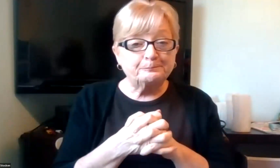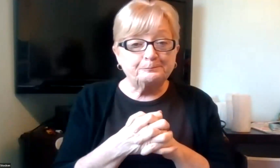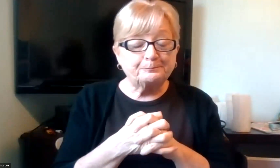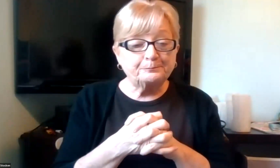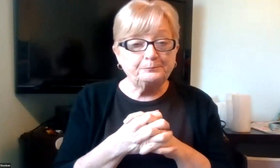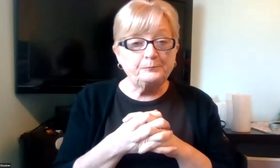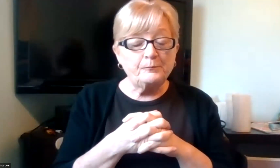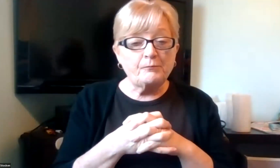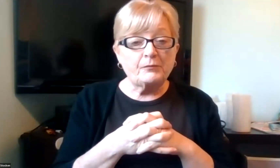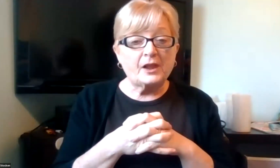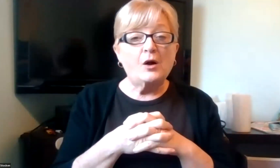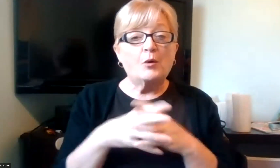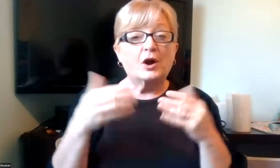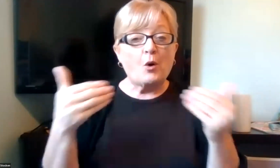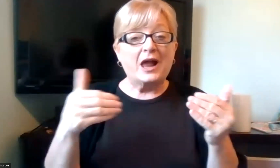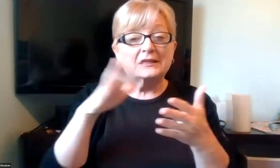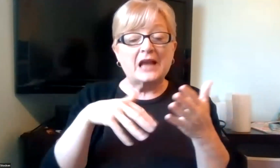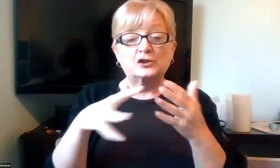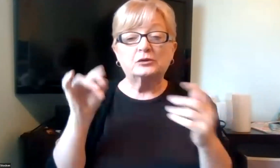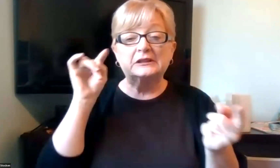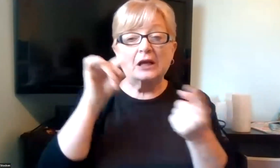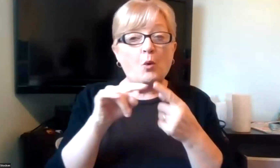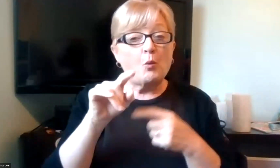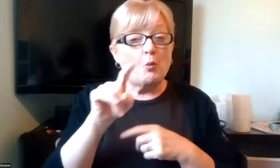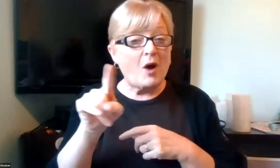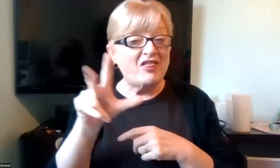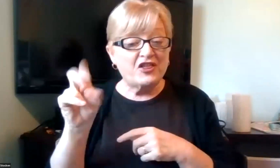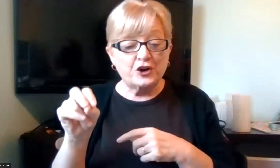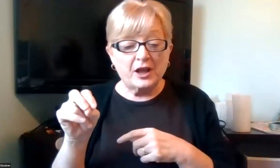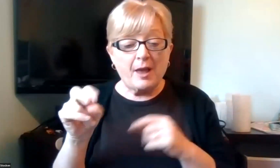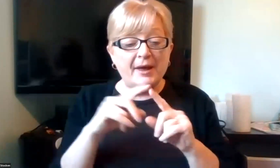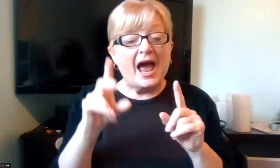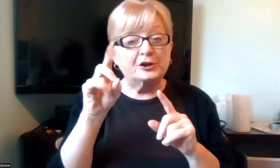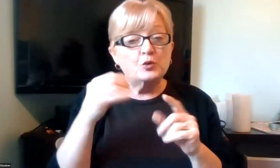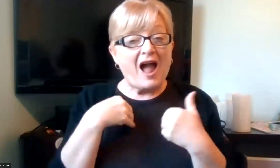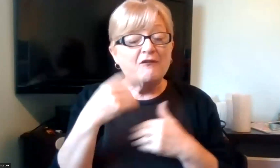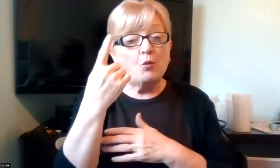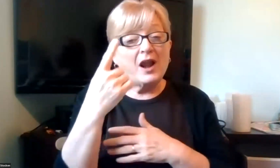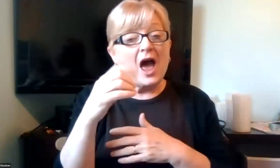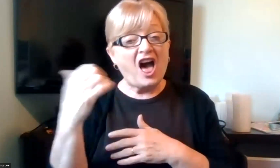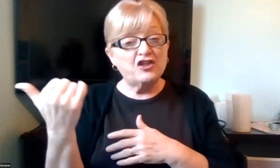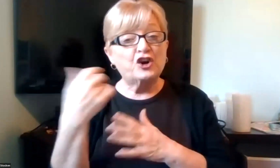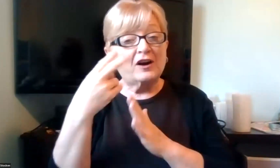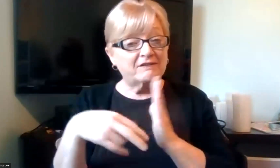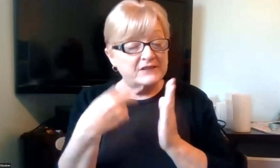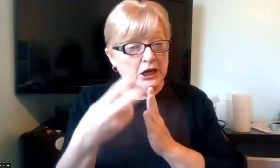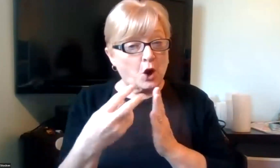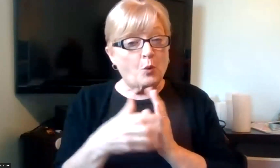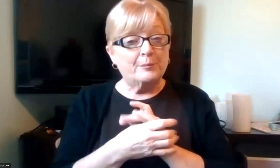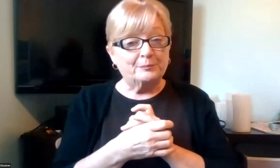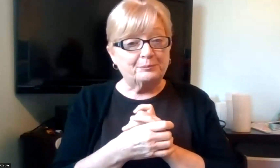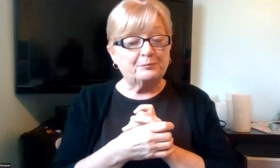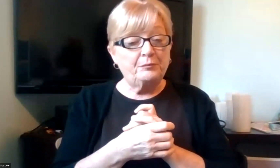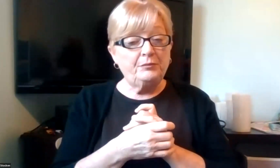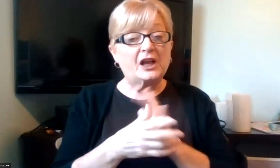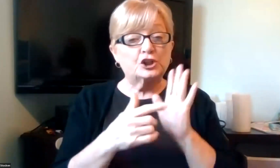we are scheduled to go until 1:30. I do have another video that highlights some other AT